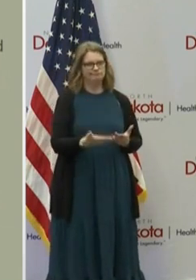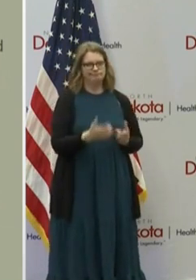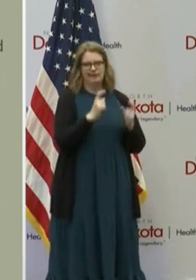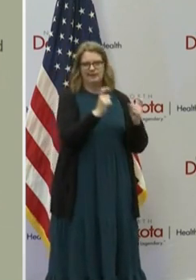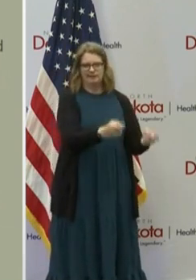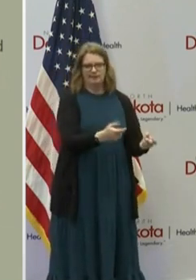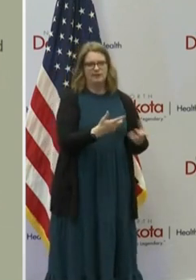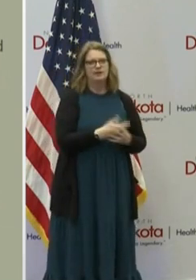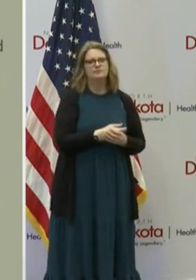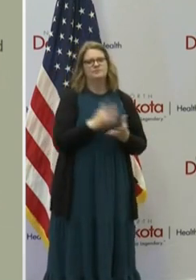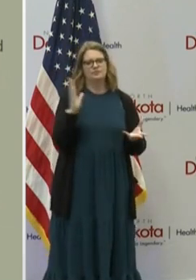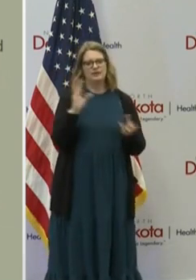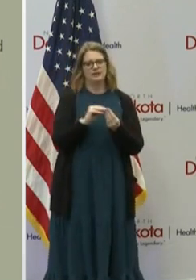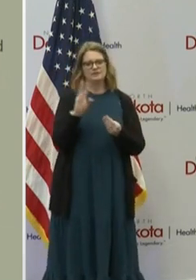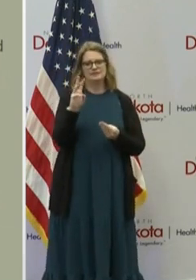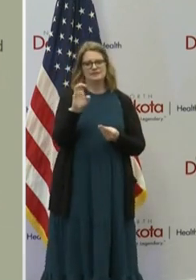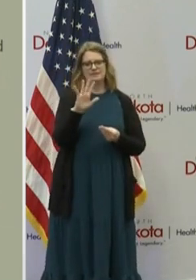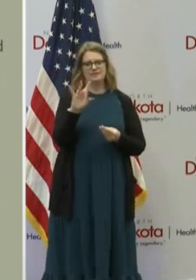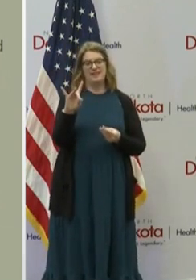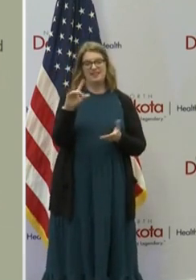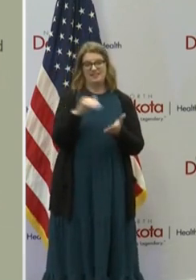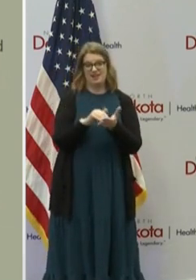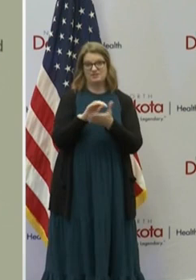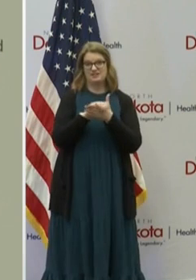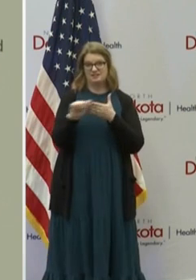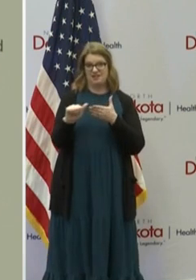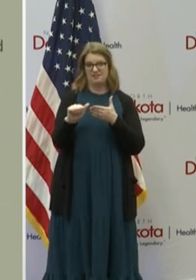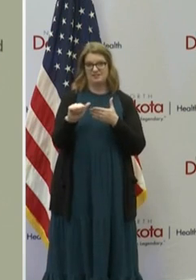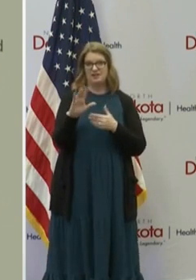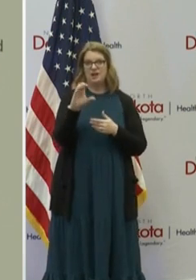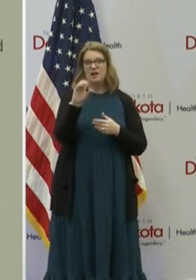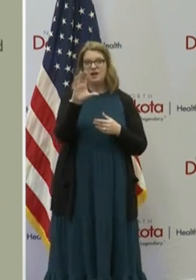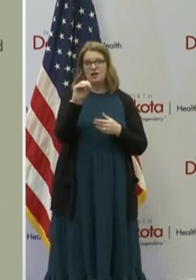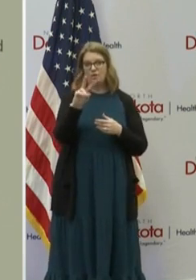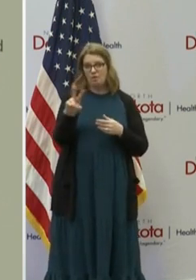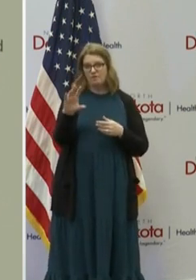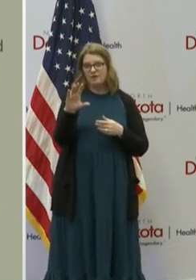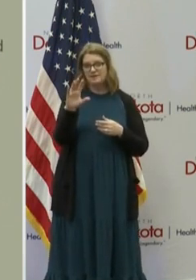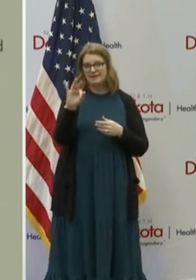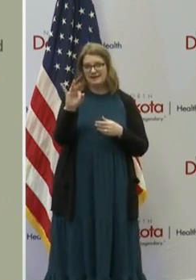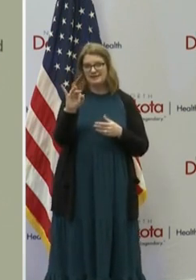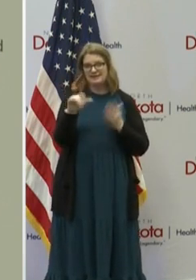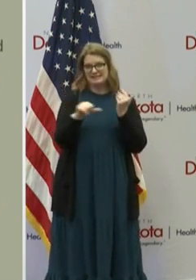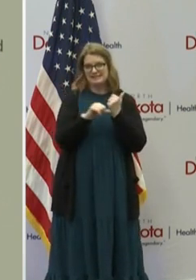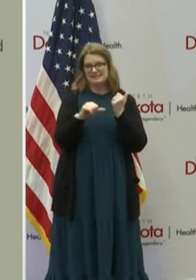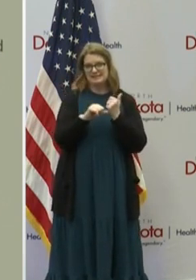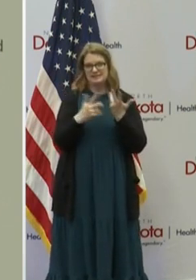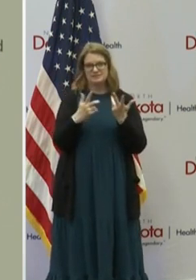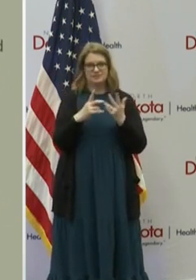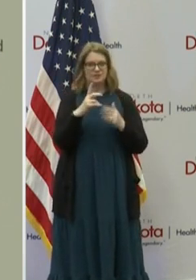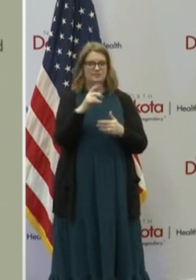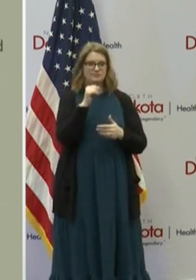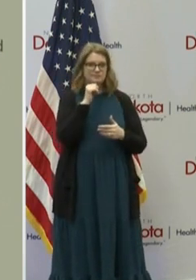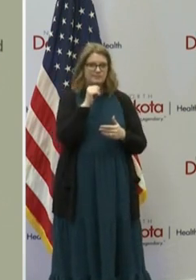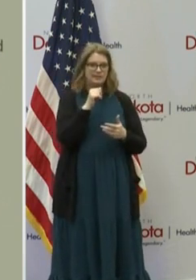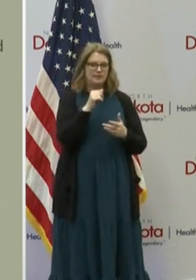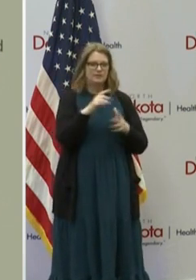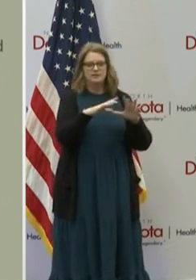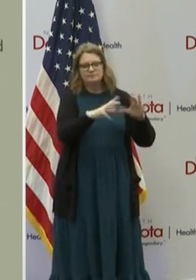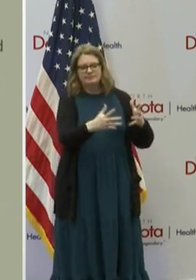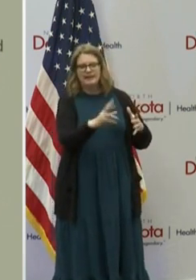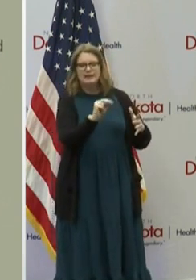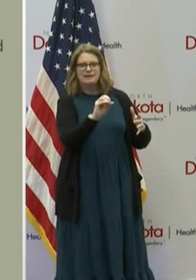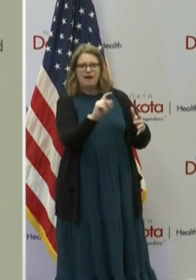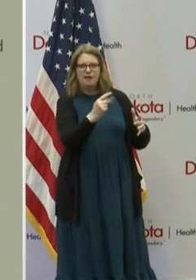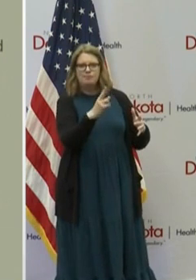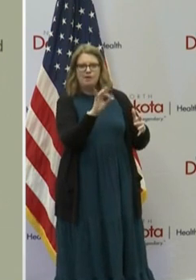all told, $658,000 of COVID-19 assistance to nonprofits and residents. And again, if you